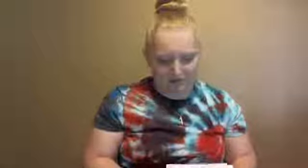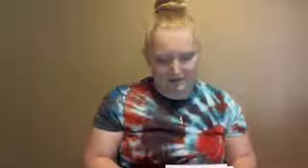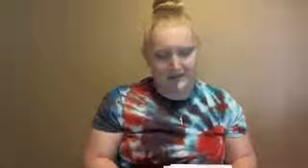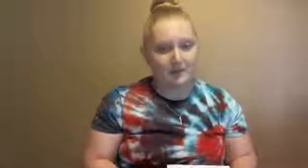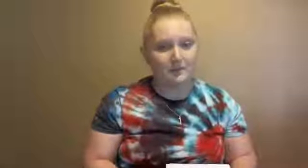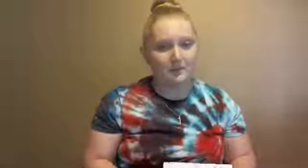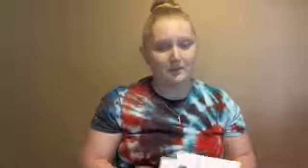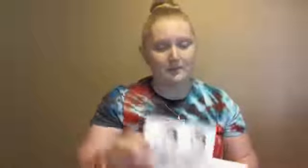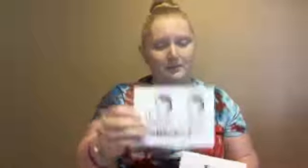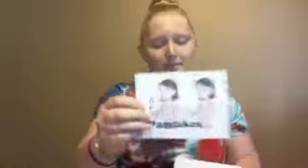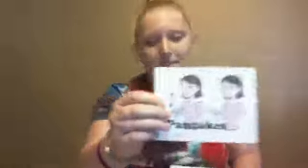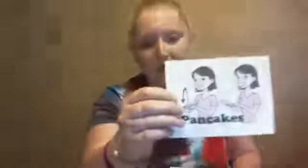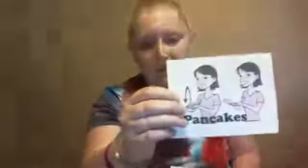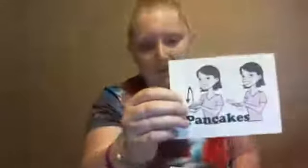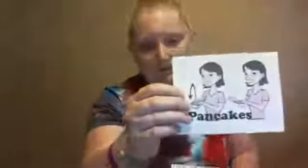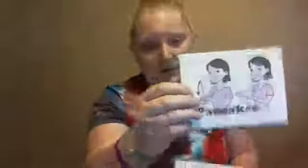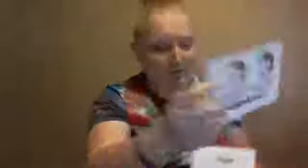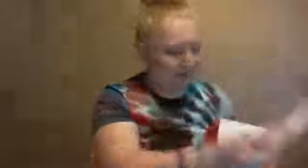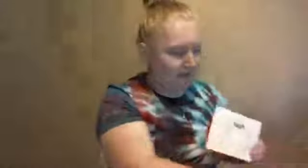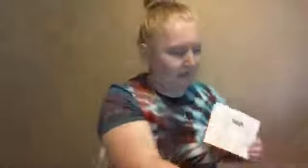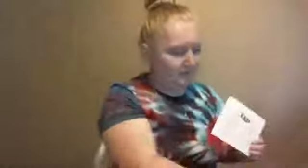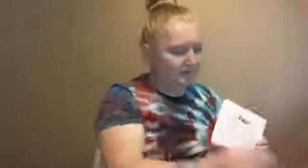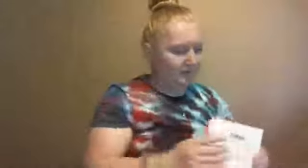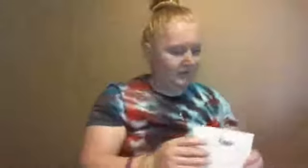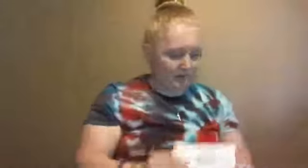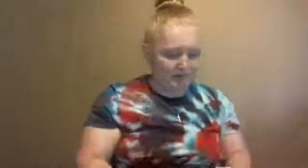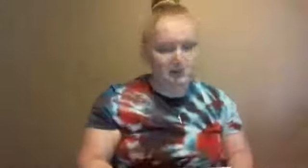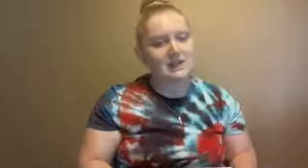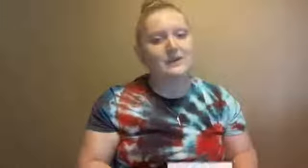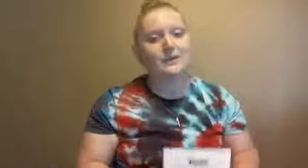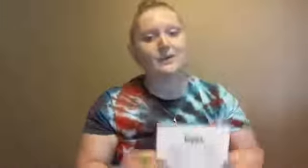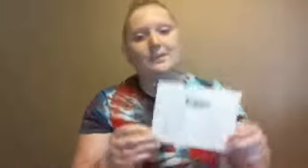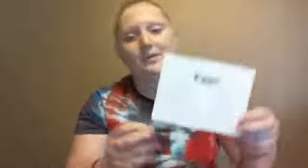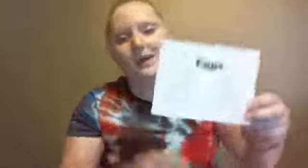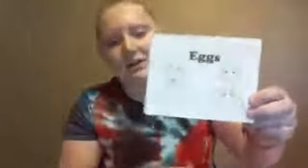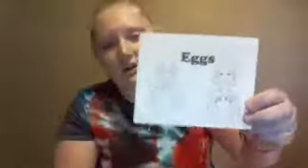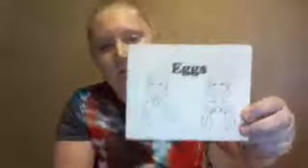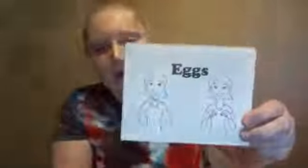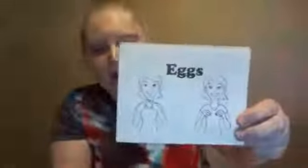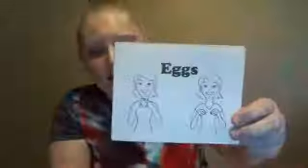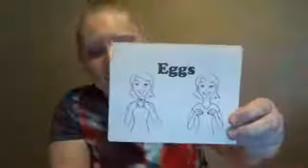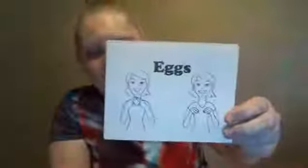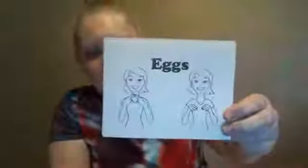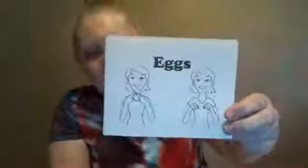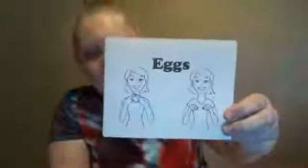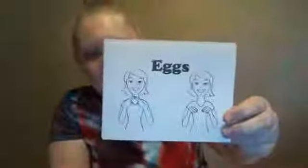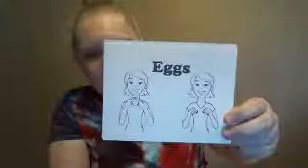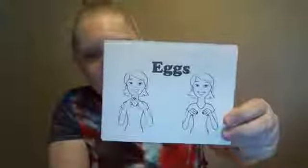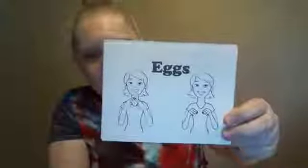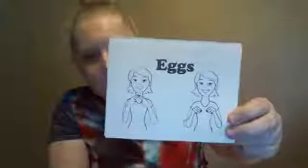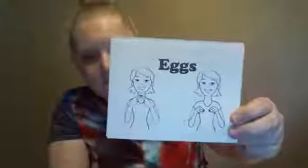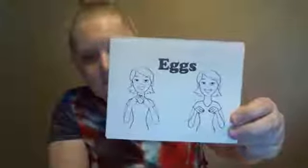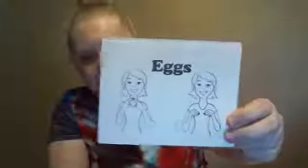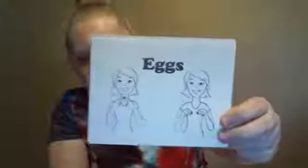Just like you're maybe flipping a pancake by yourself, or maybe watching a parent do it. So